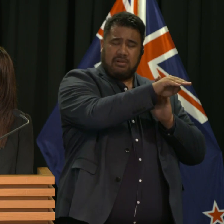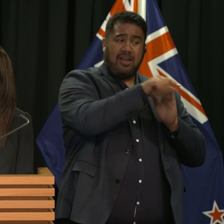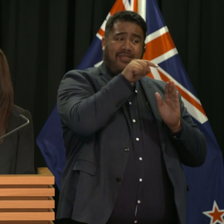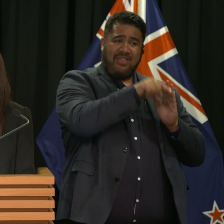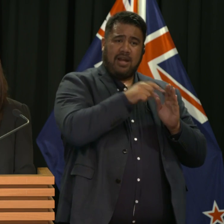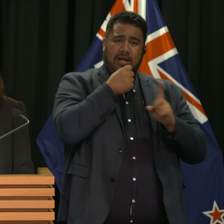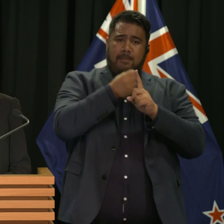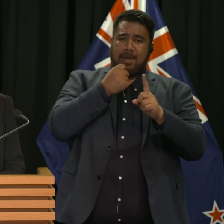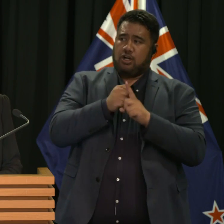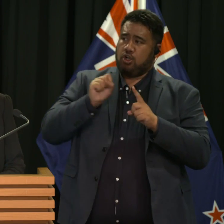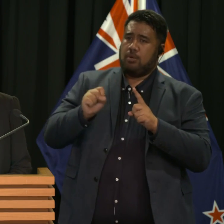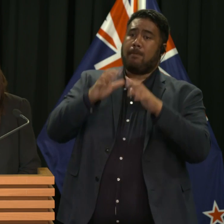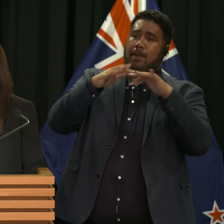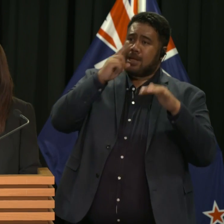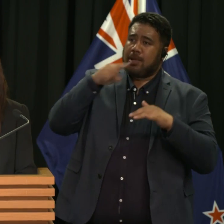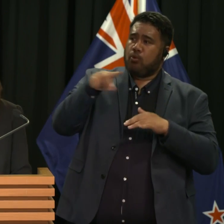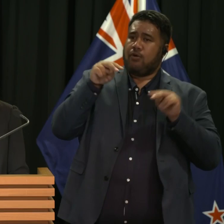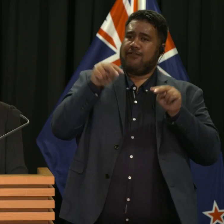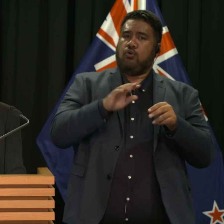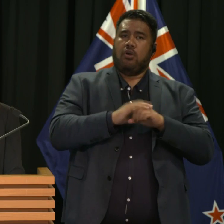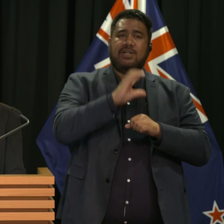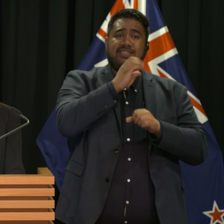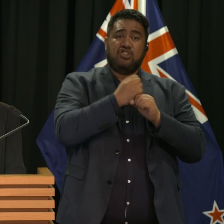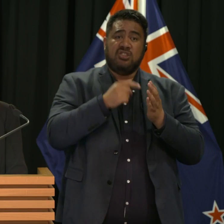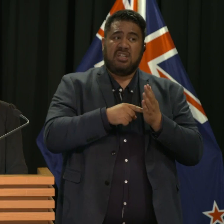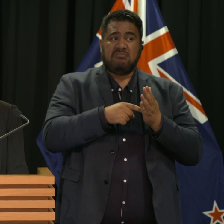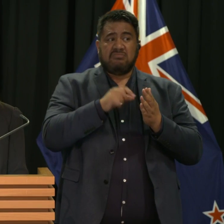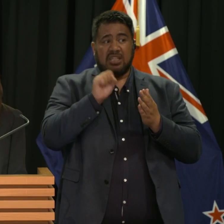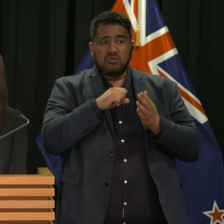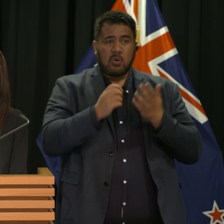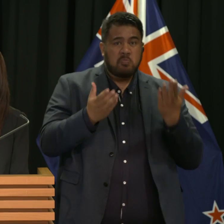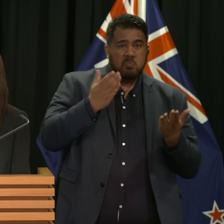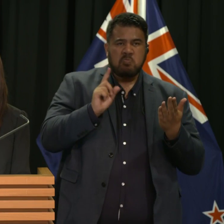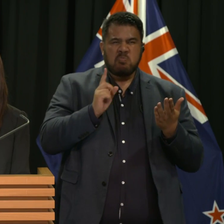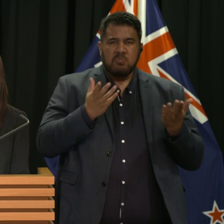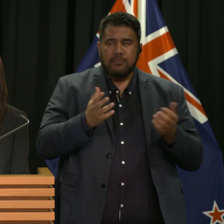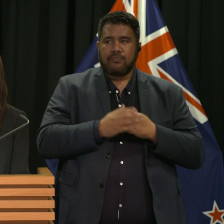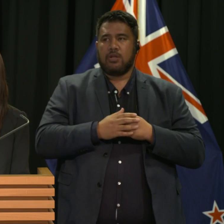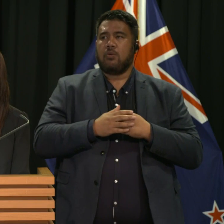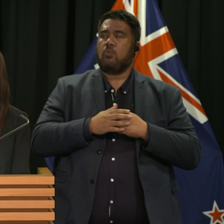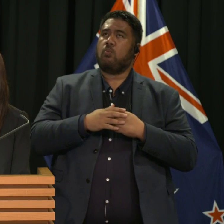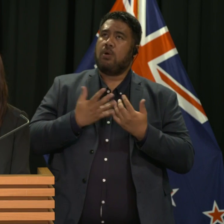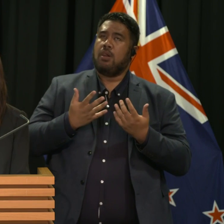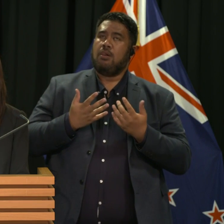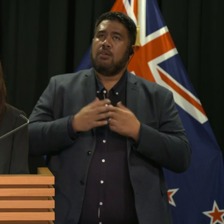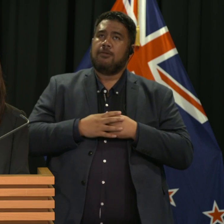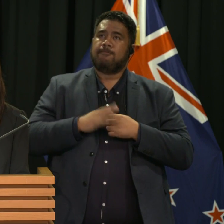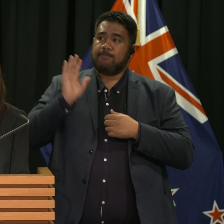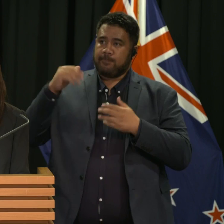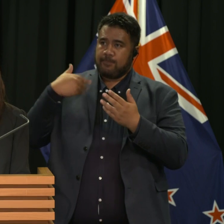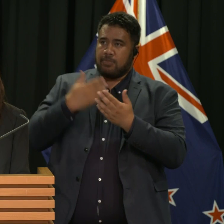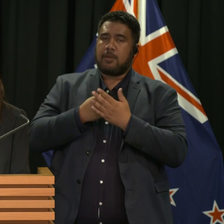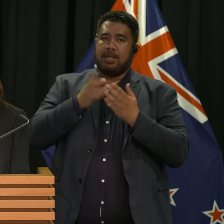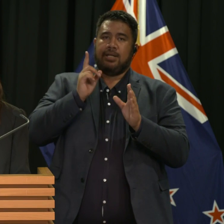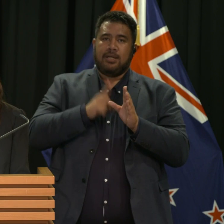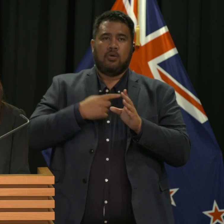opinion that you talk about? Yeah, I mean, look, you know, this has ultimately been something that we have pursued over a